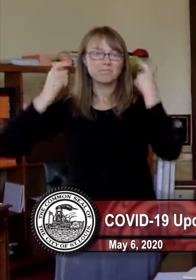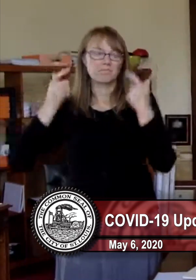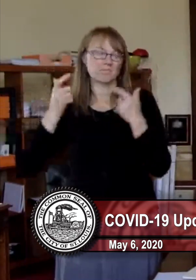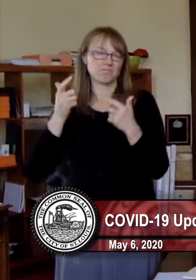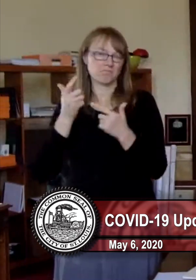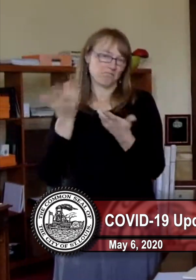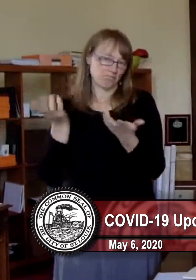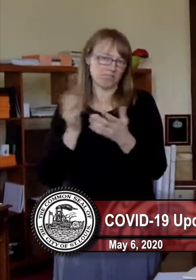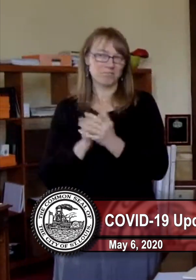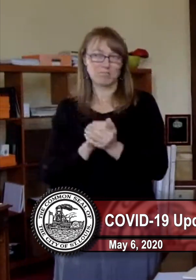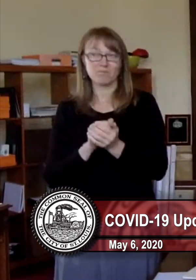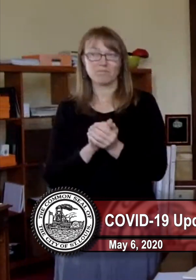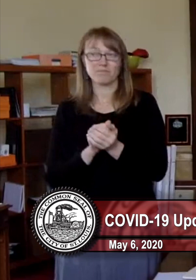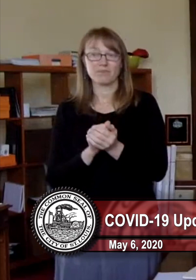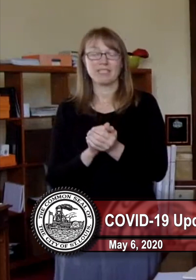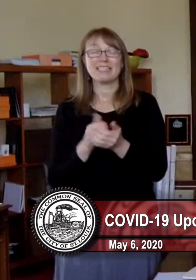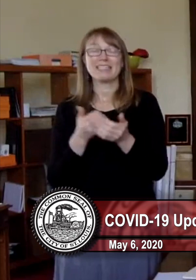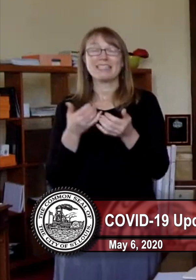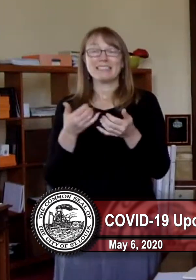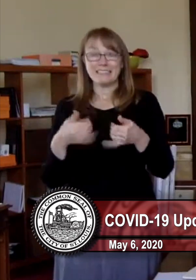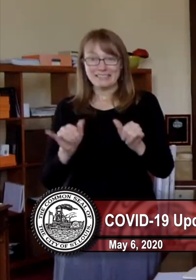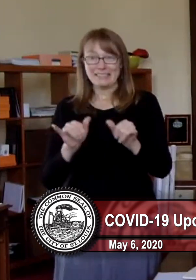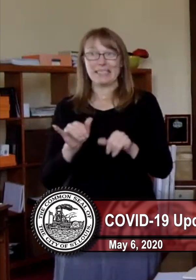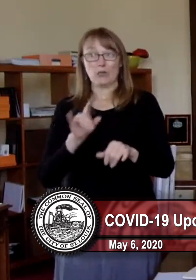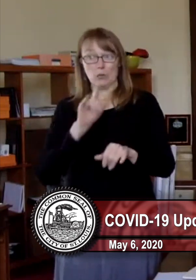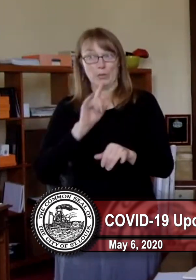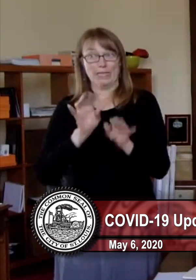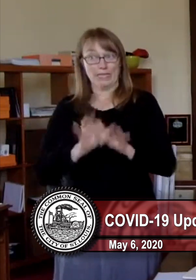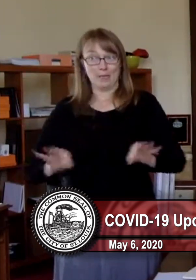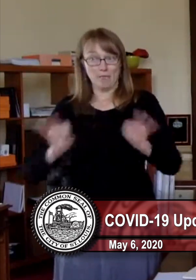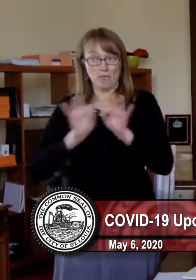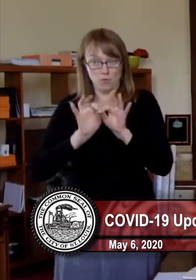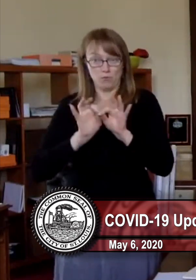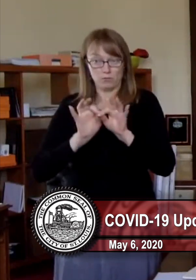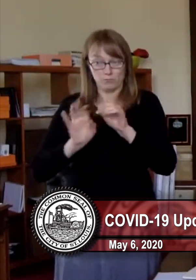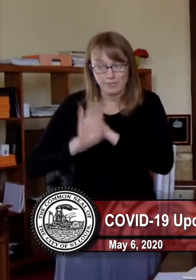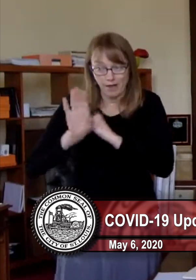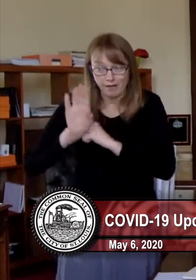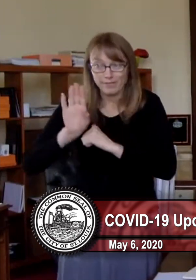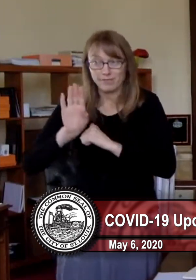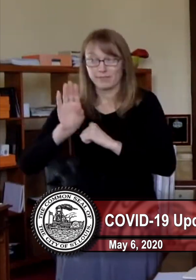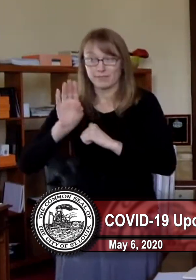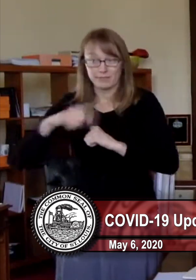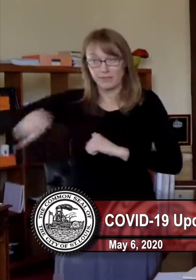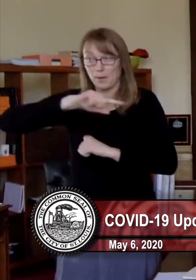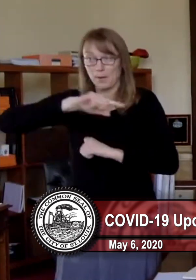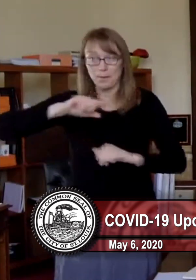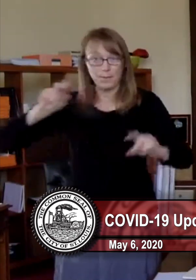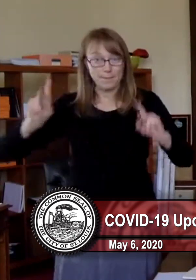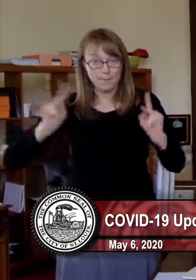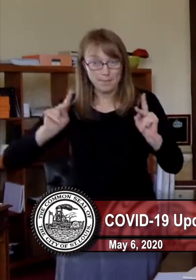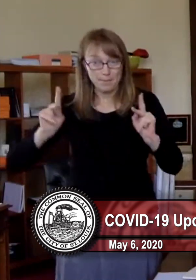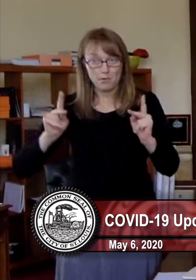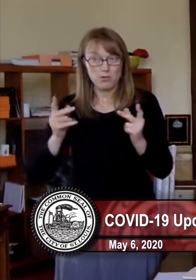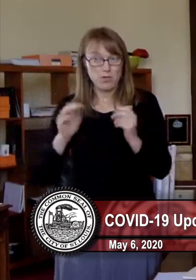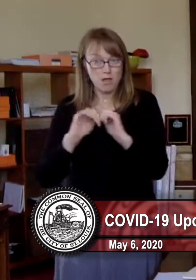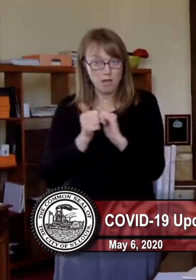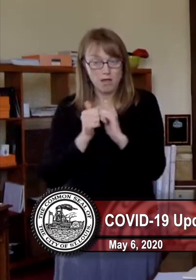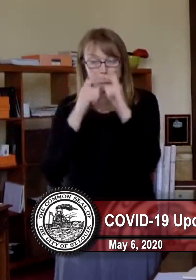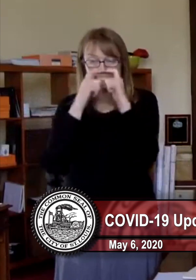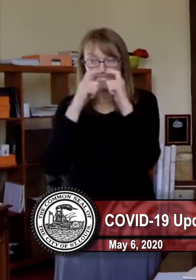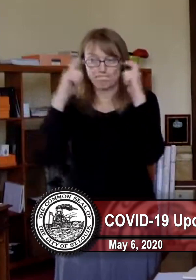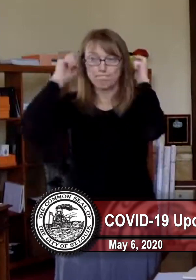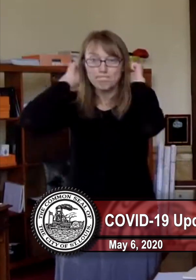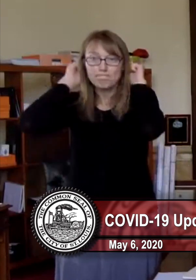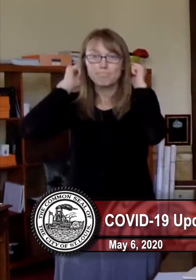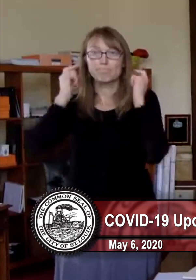public, the customers, wear masks when they go out to shop, go into a store or a